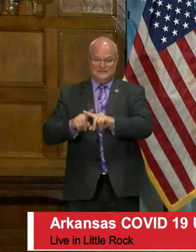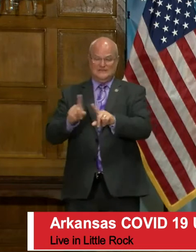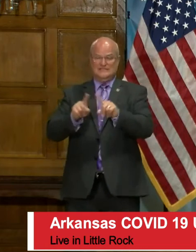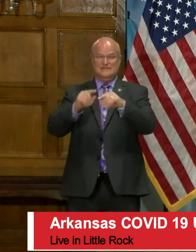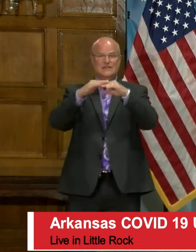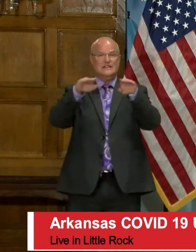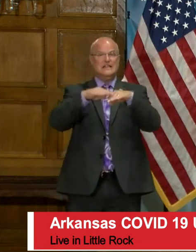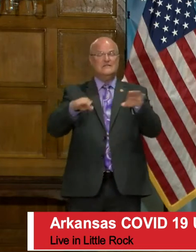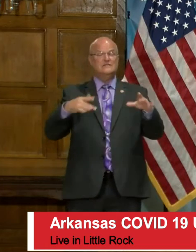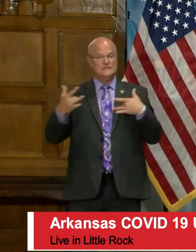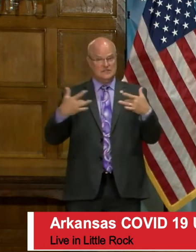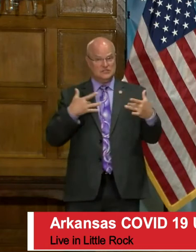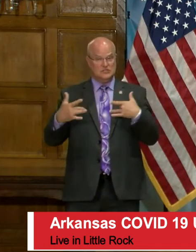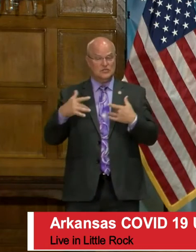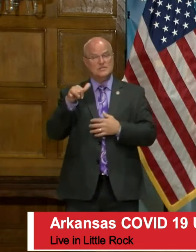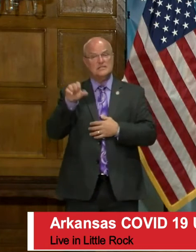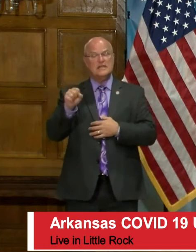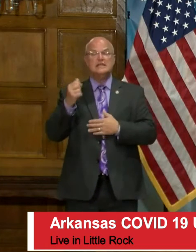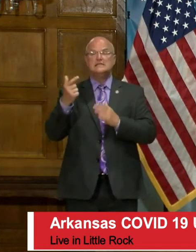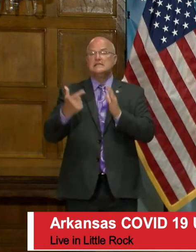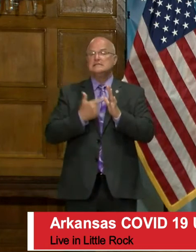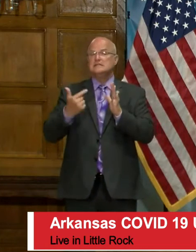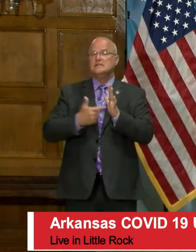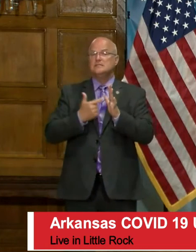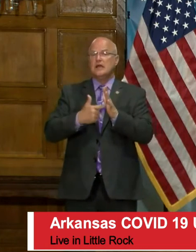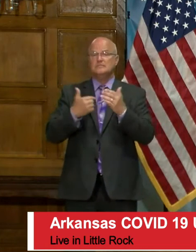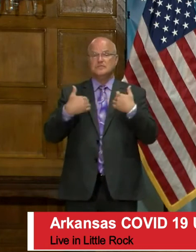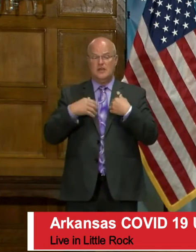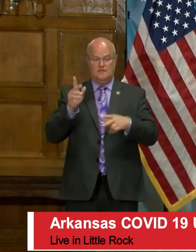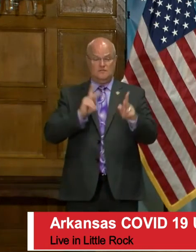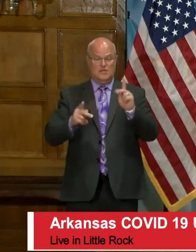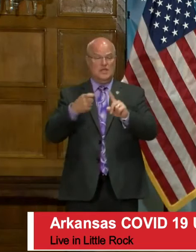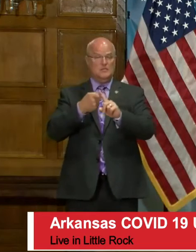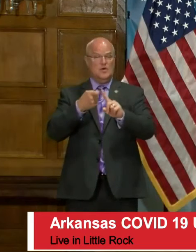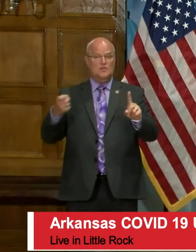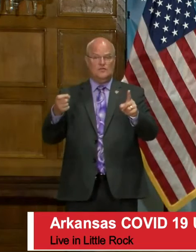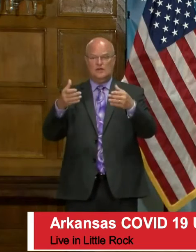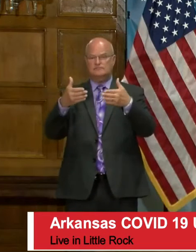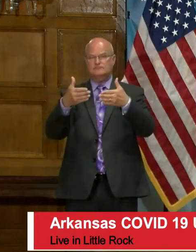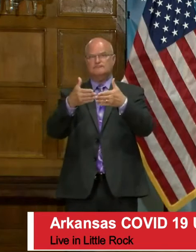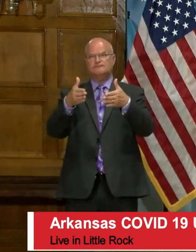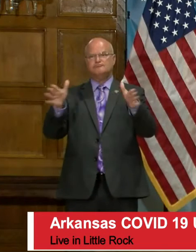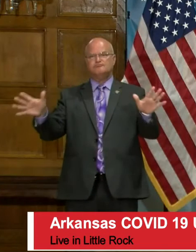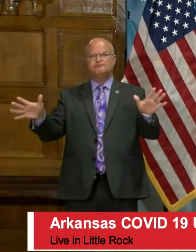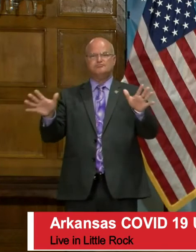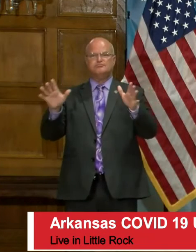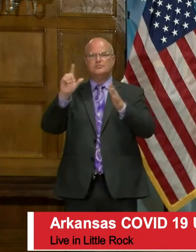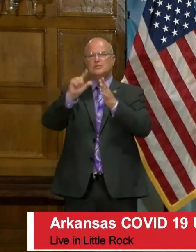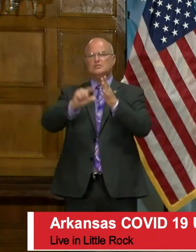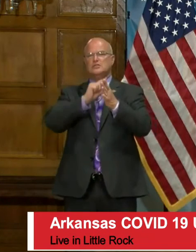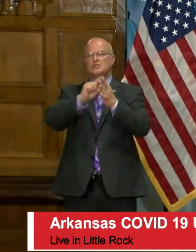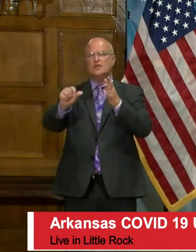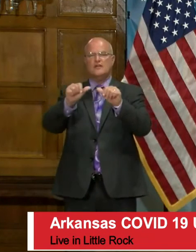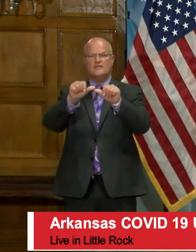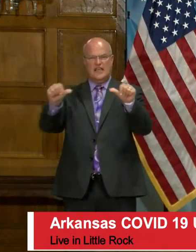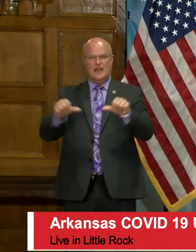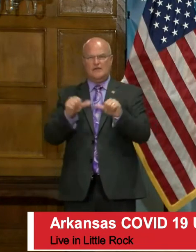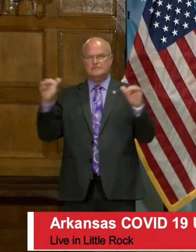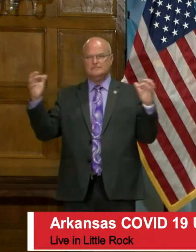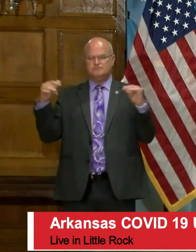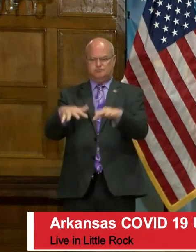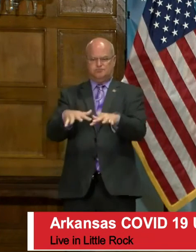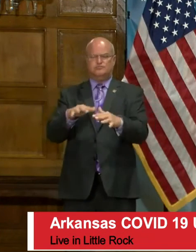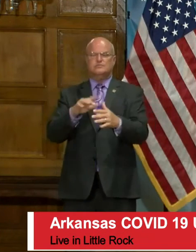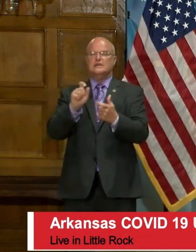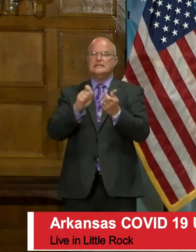different levels of concern, and in some instances you have people from a broad geographic area that comes to them,